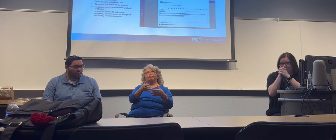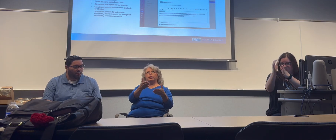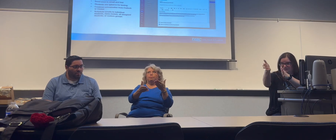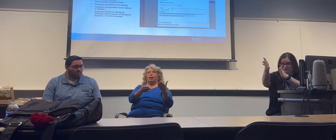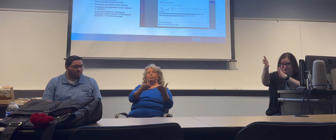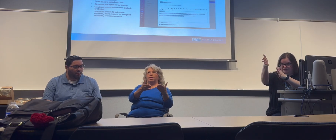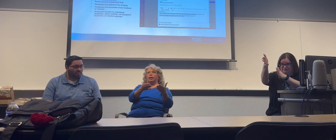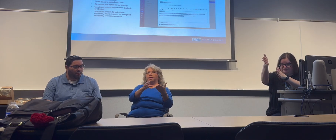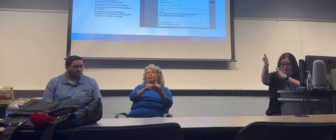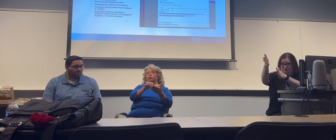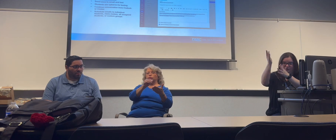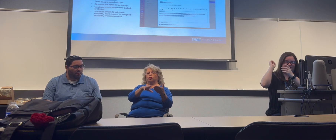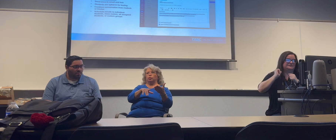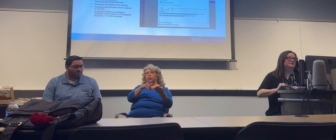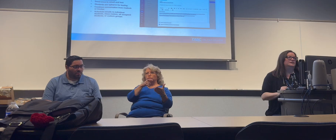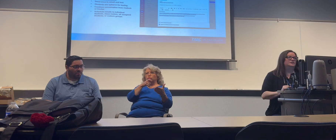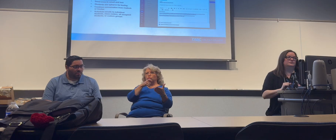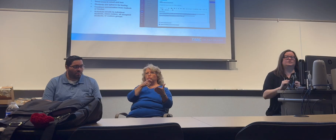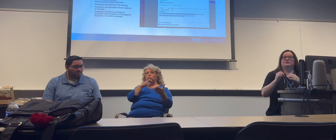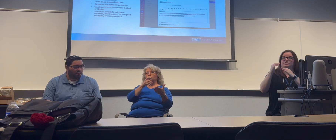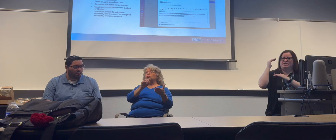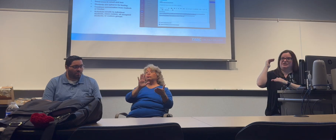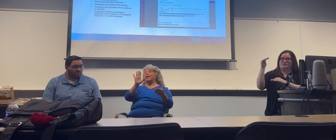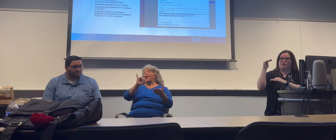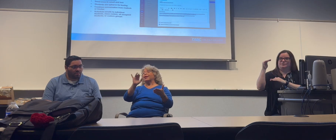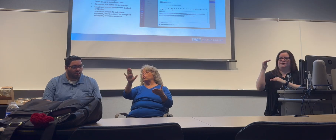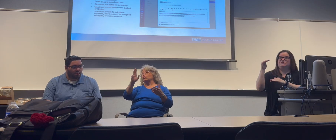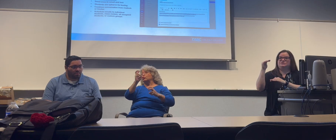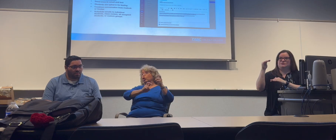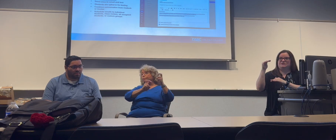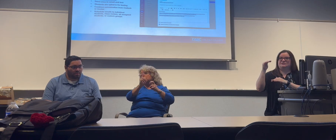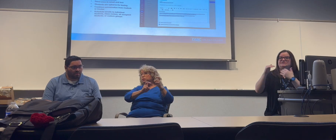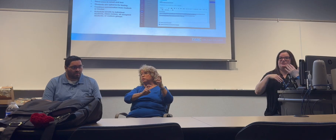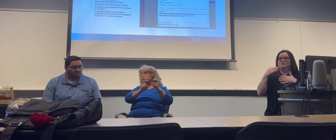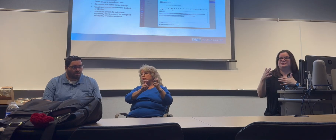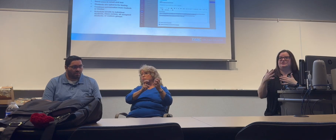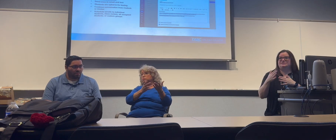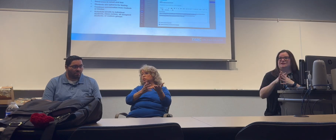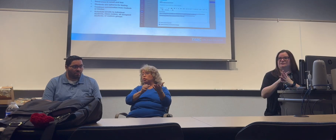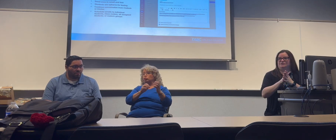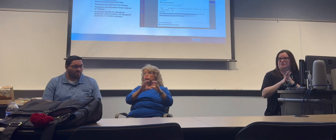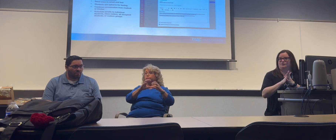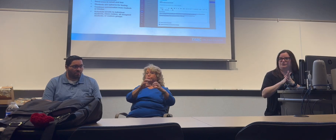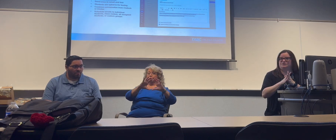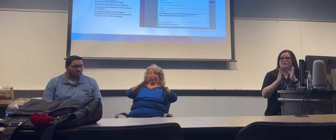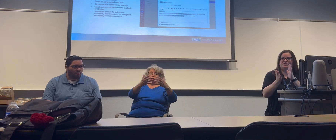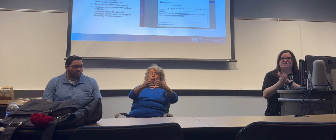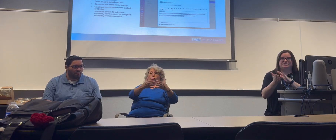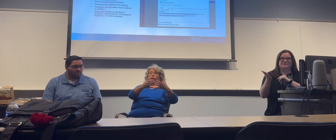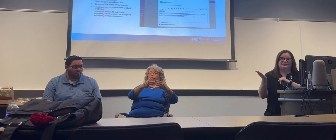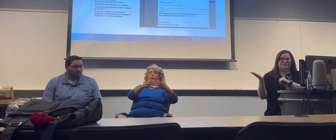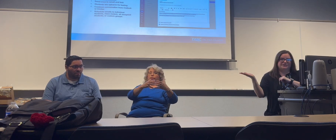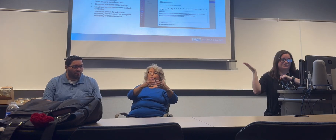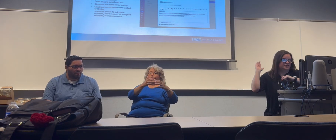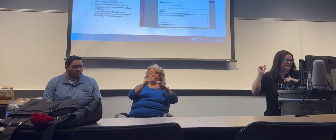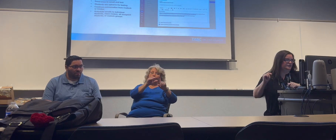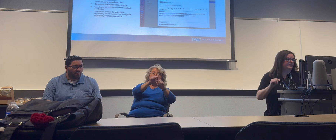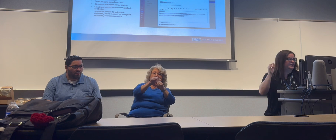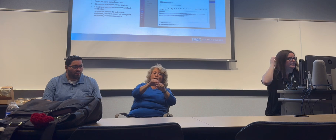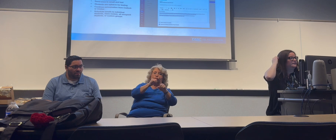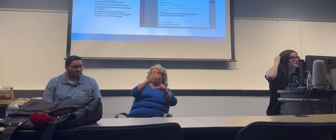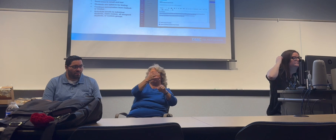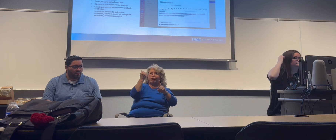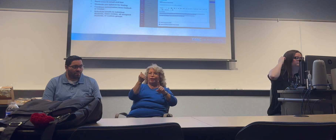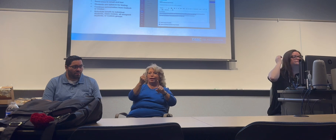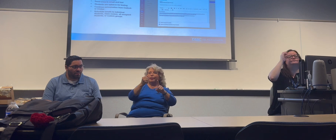the students that do the tournaments. You could create a group of those students and schedule emails out, for don't forget to get ready to travel,